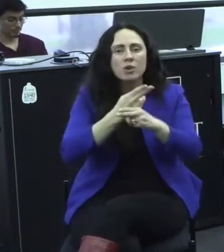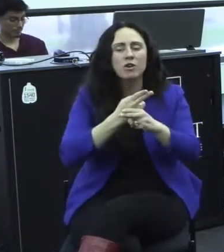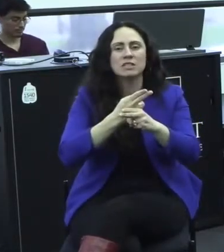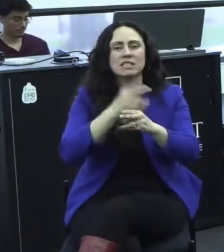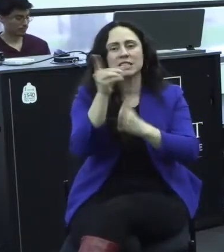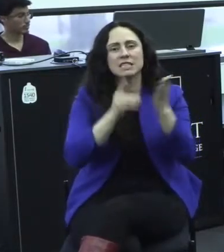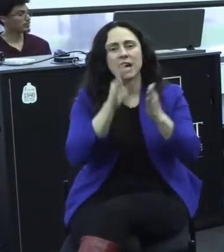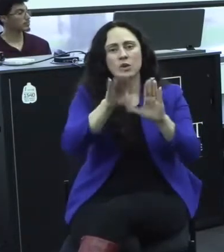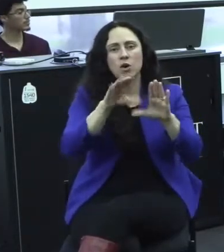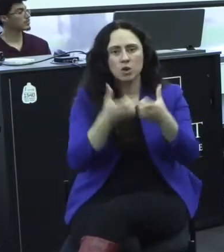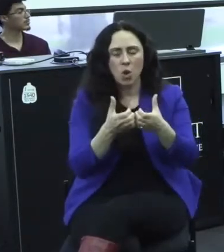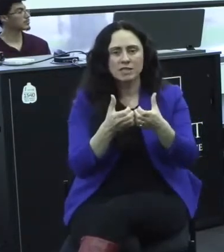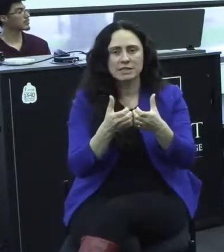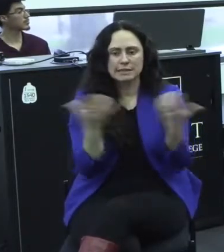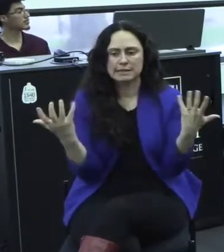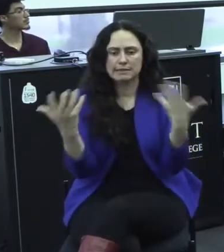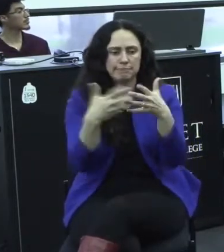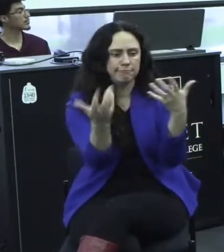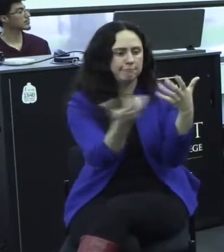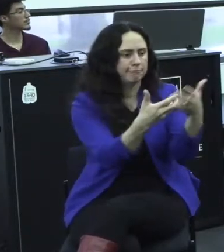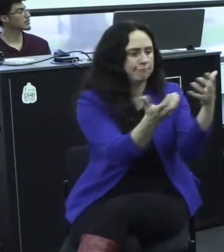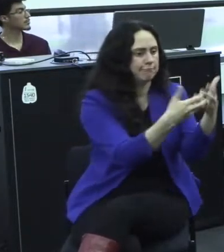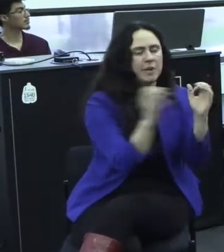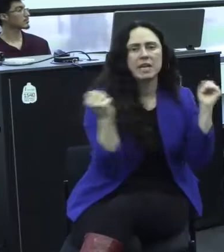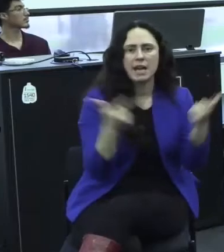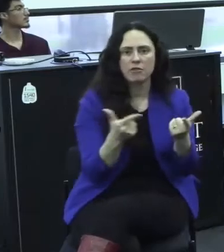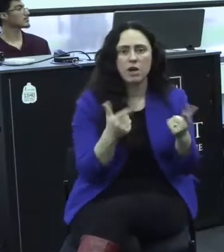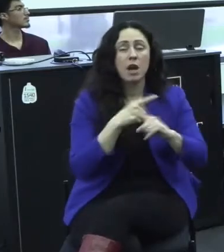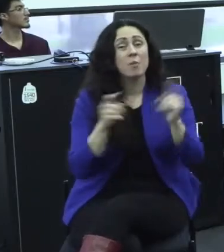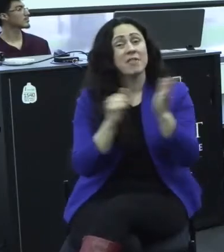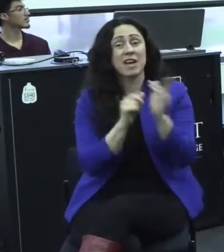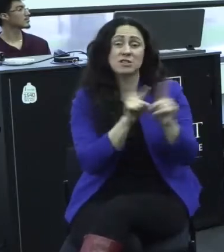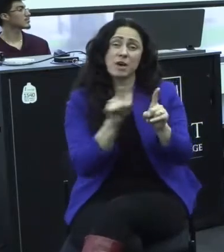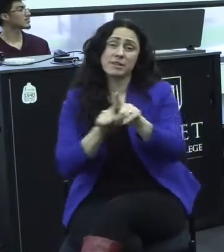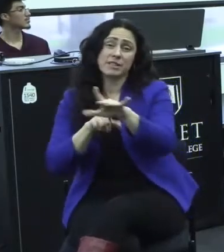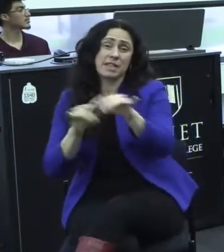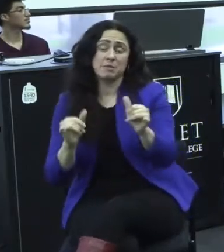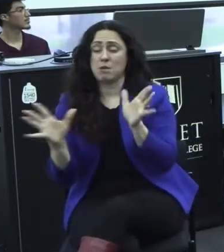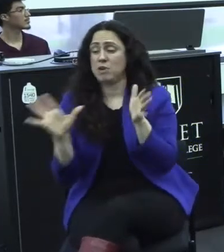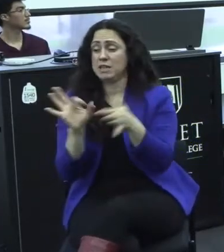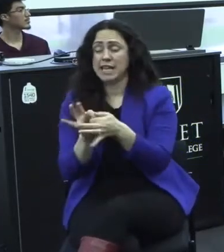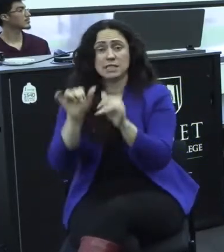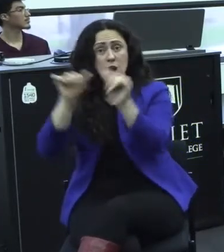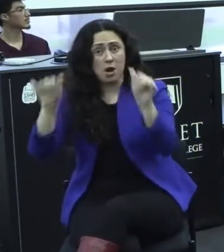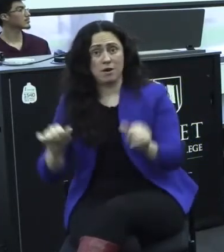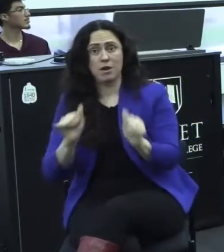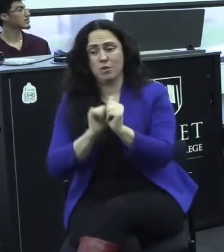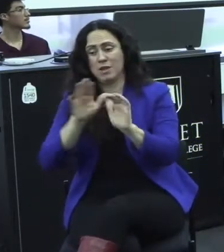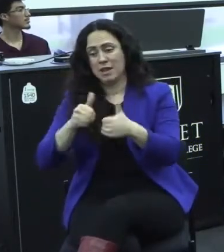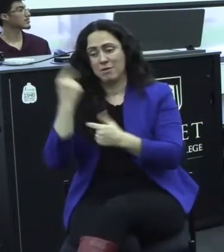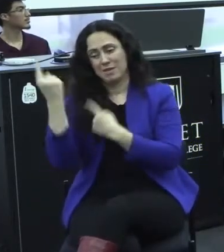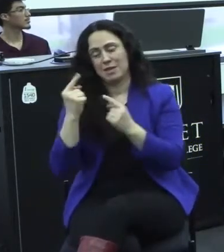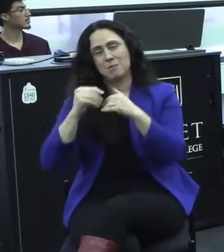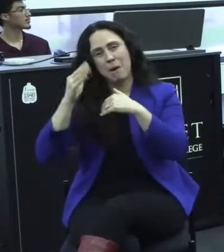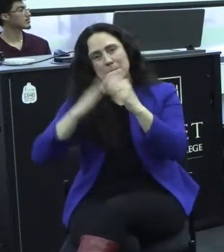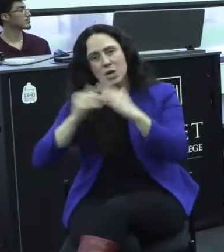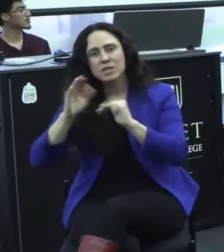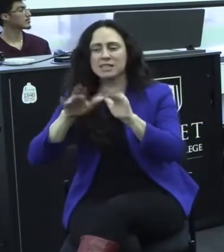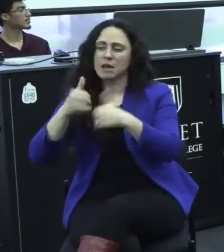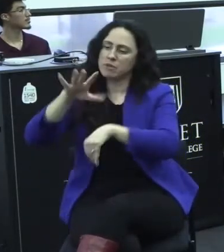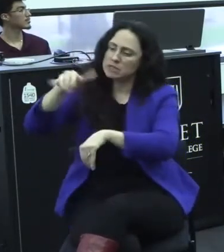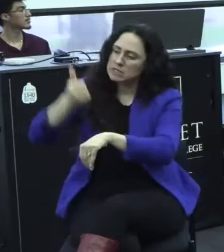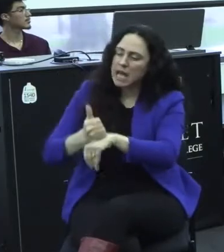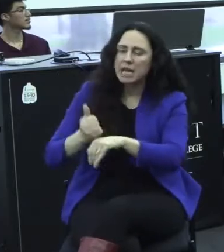everybody. But universal design also speaks a lot to architecture as well, in the way that we think about buildings and how they're set up and